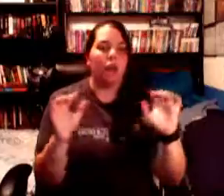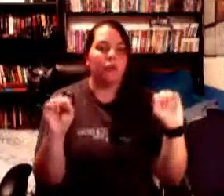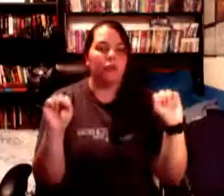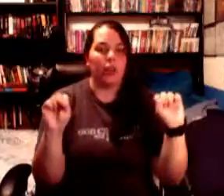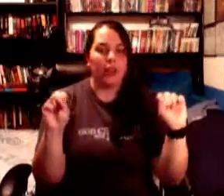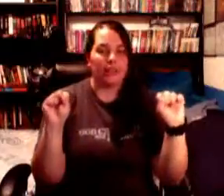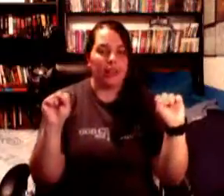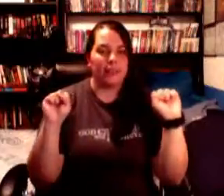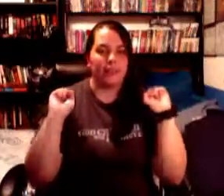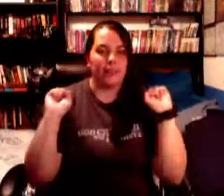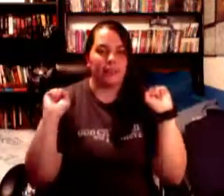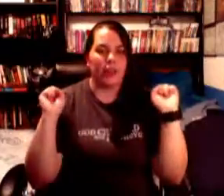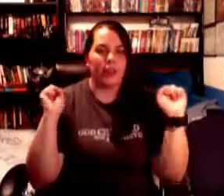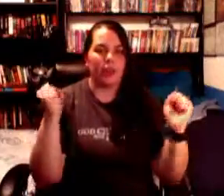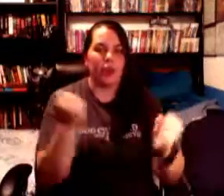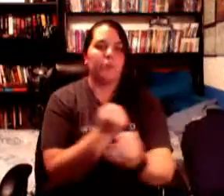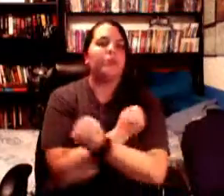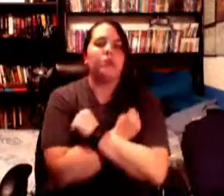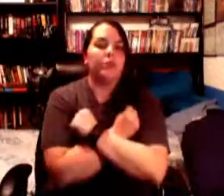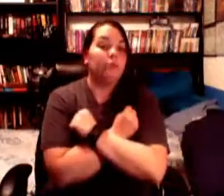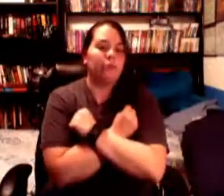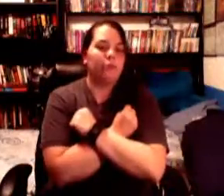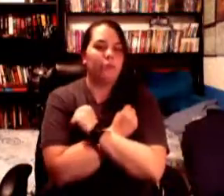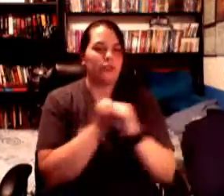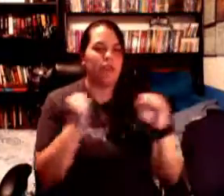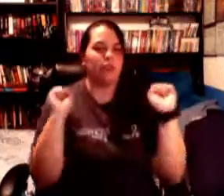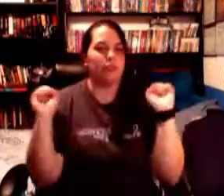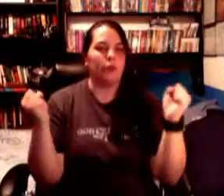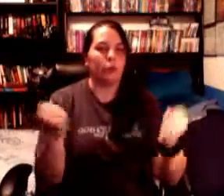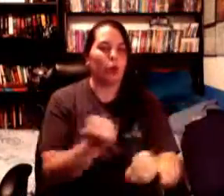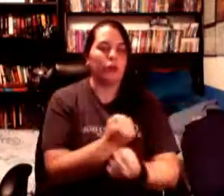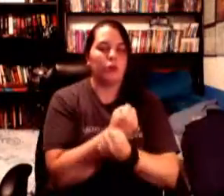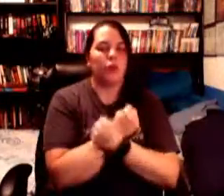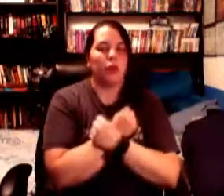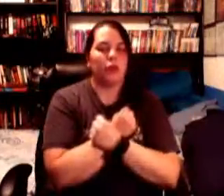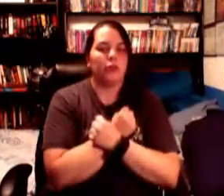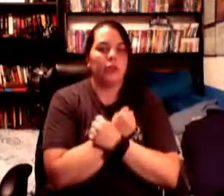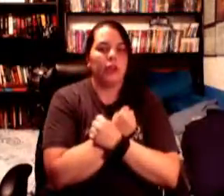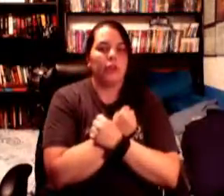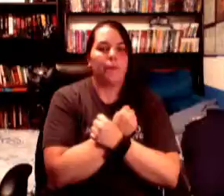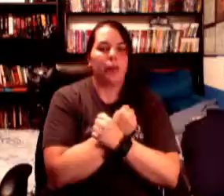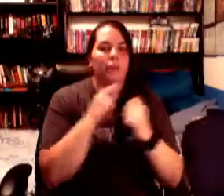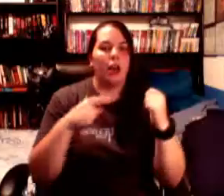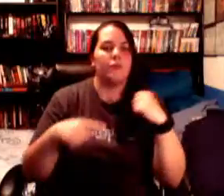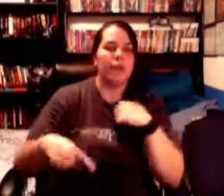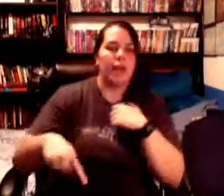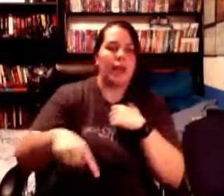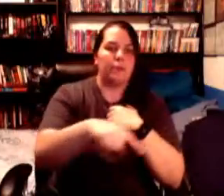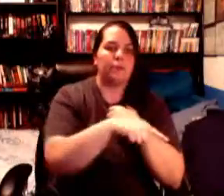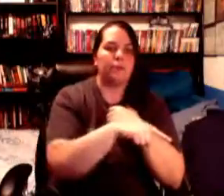loved, and that's S hands, and you come and do the sign we all know is for love. Love them